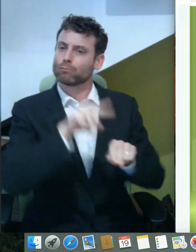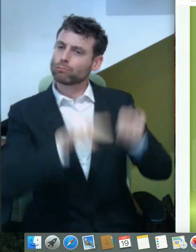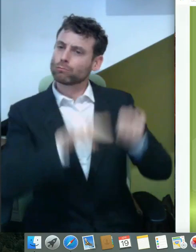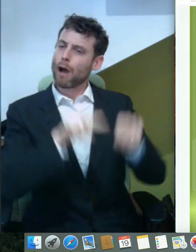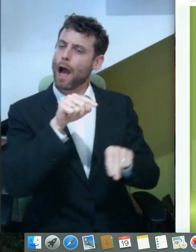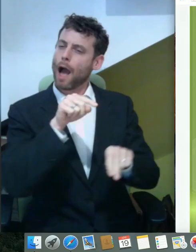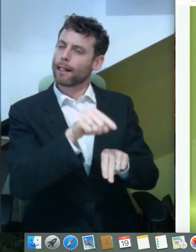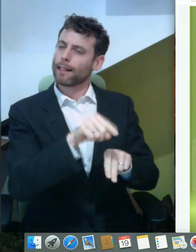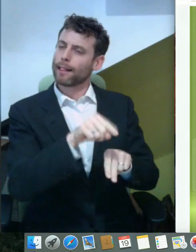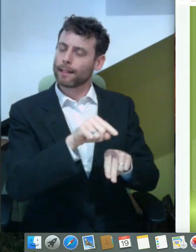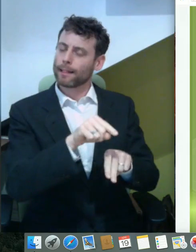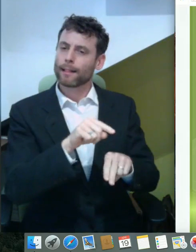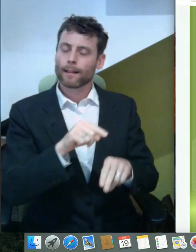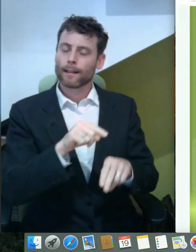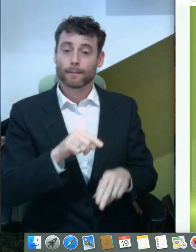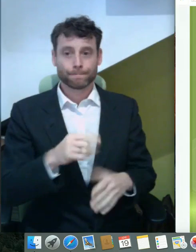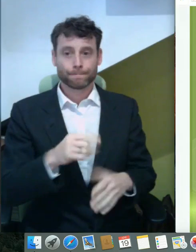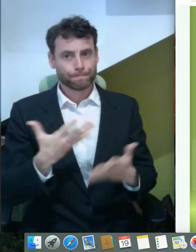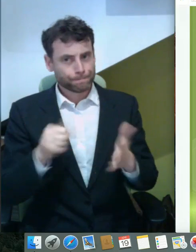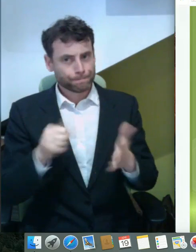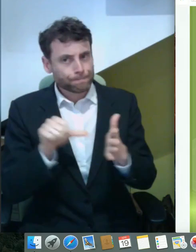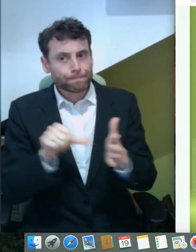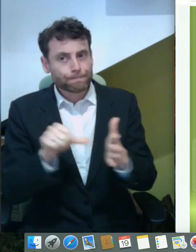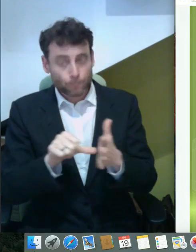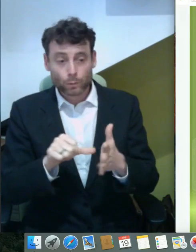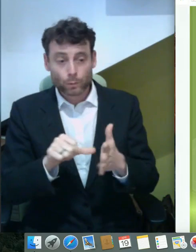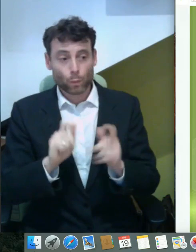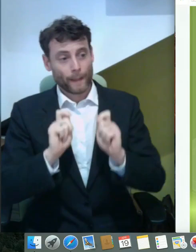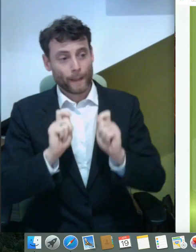This is often contentious.